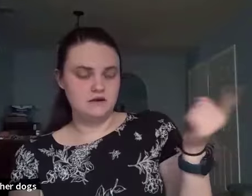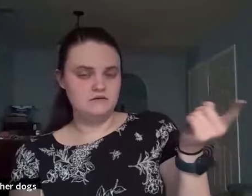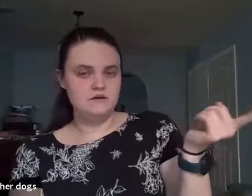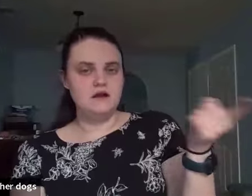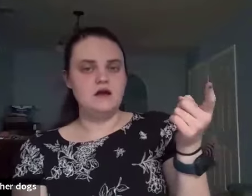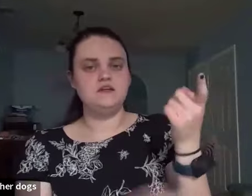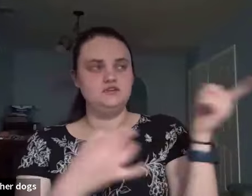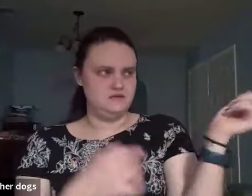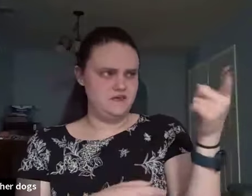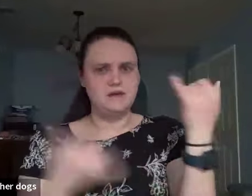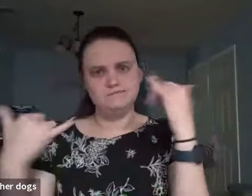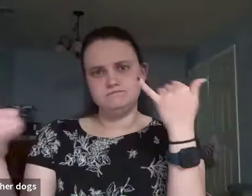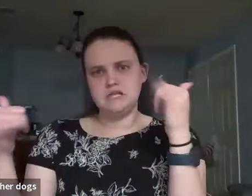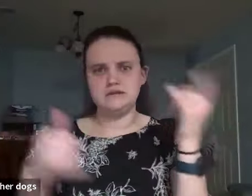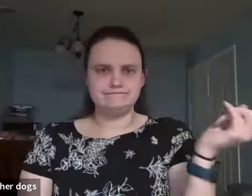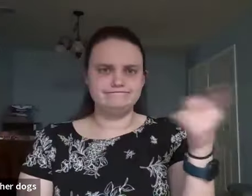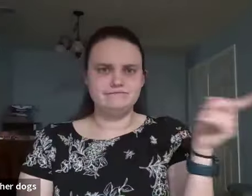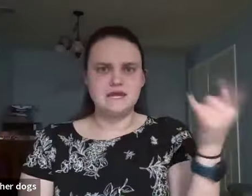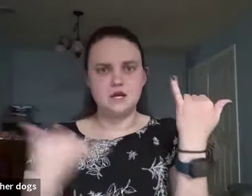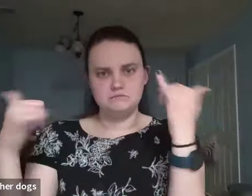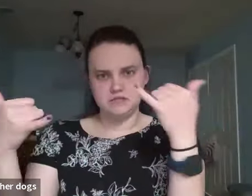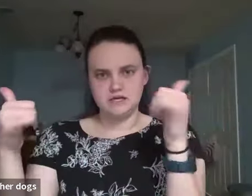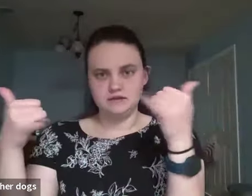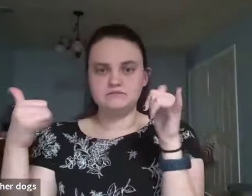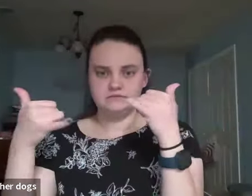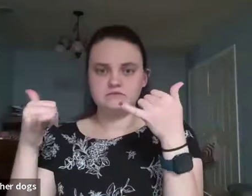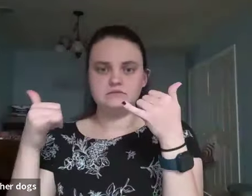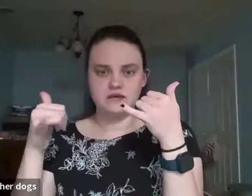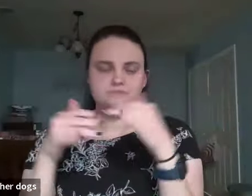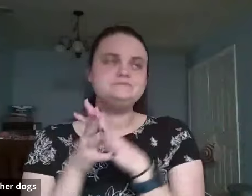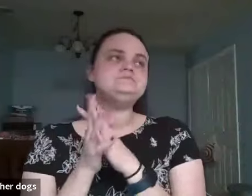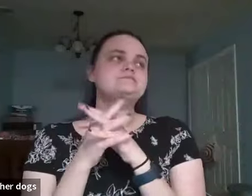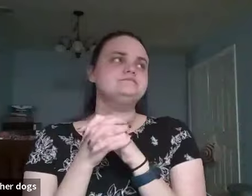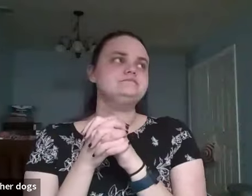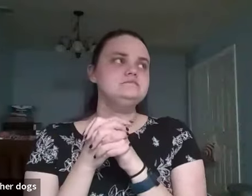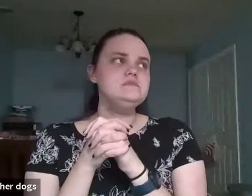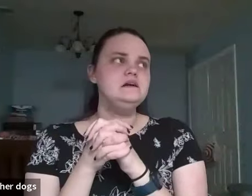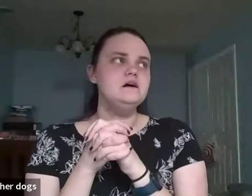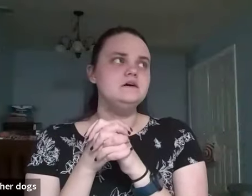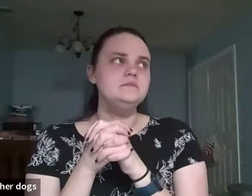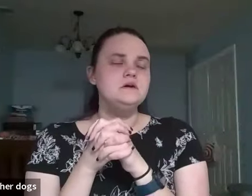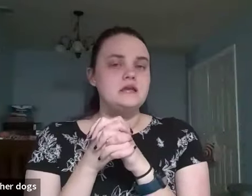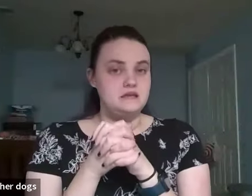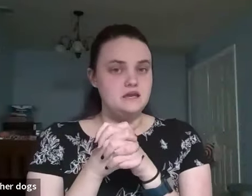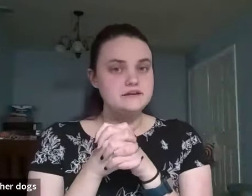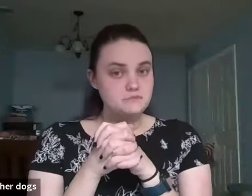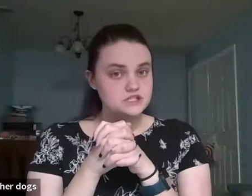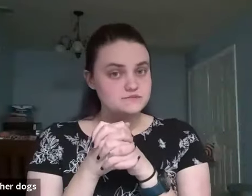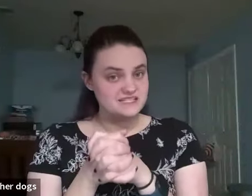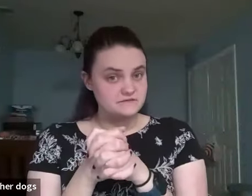about, and then you say they playing. They're playing. Okay. Um, it can get more